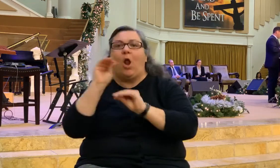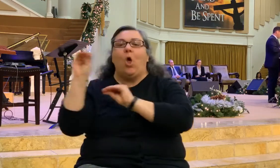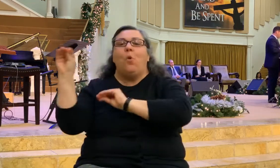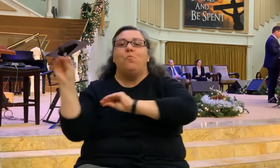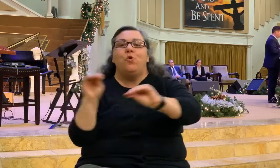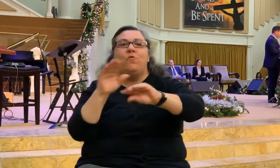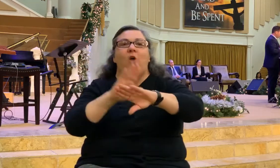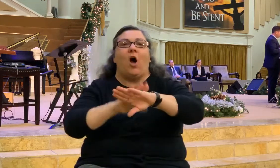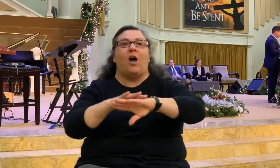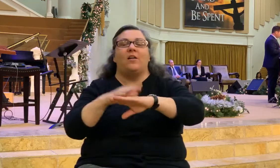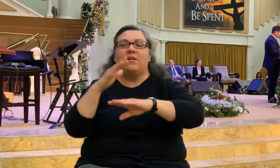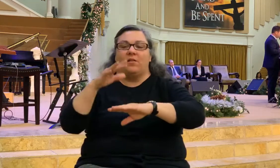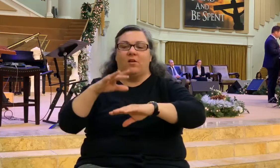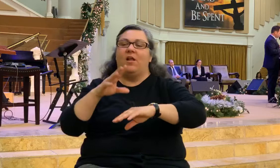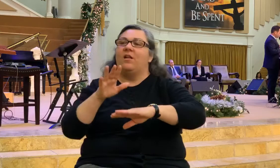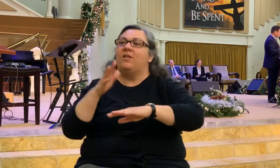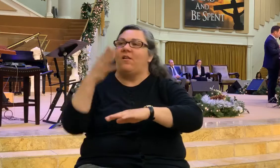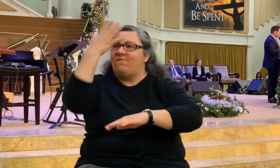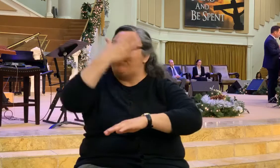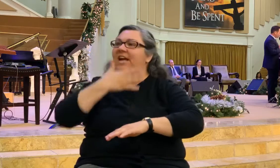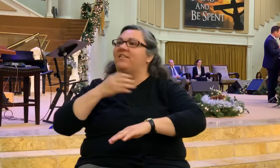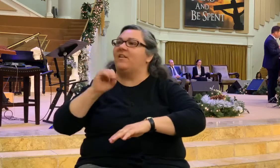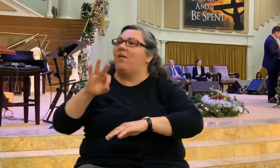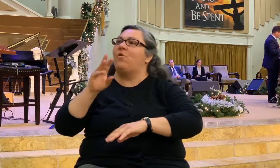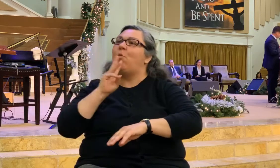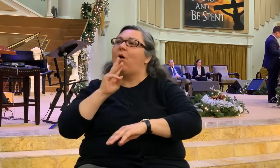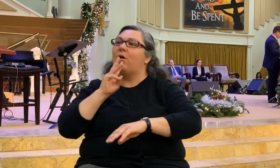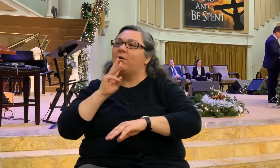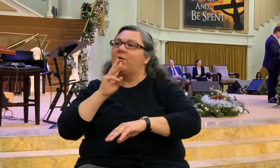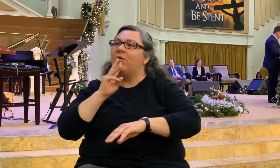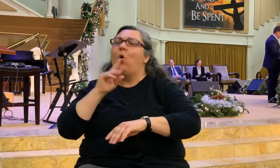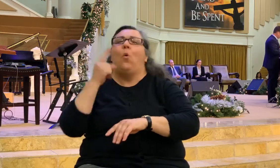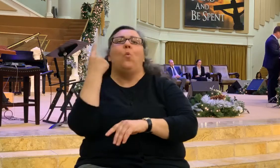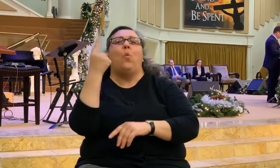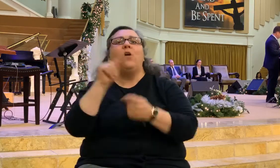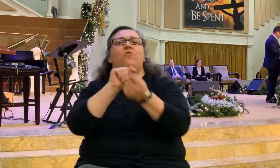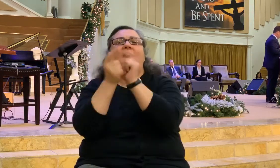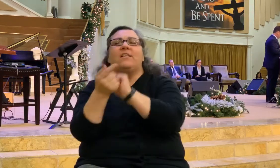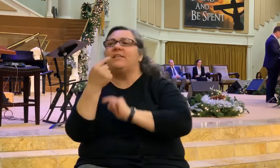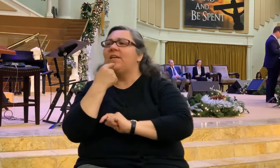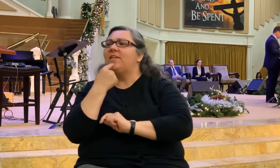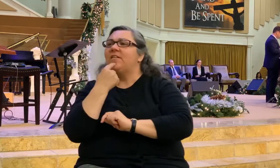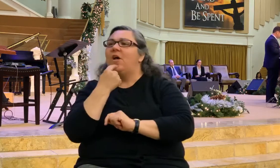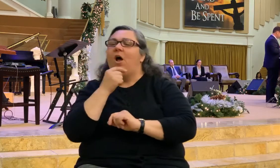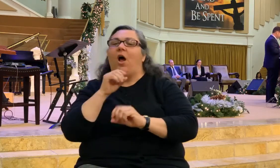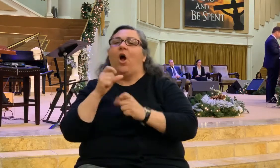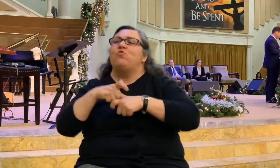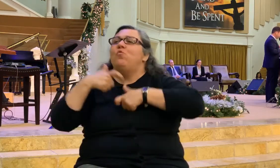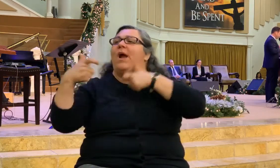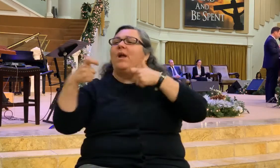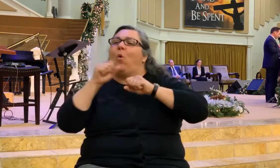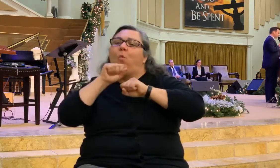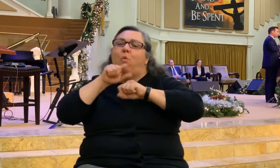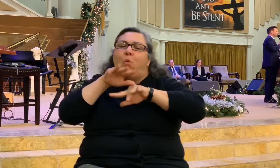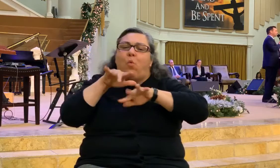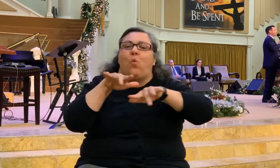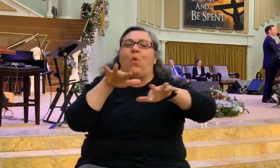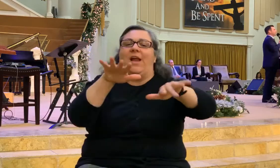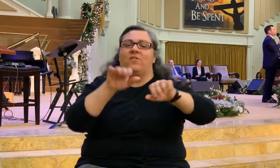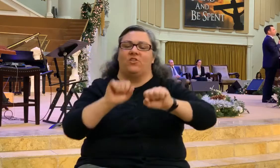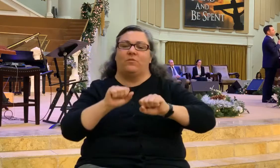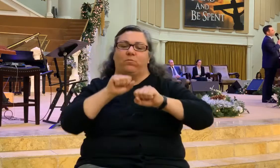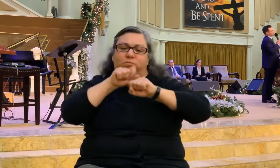face of the water. One translation says a great wind hovered over the face of the deep. It's our